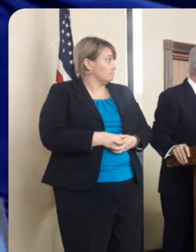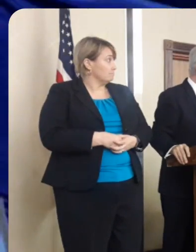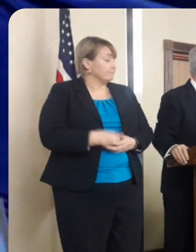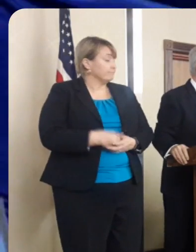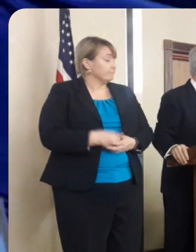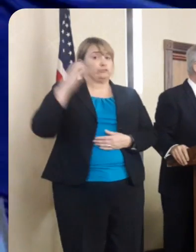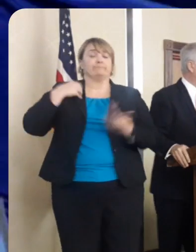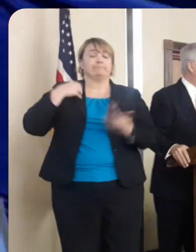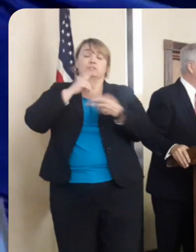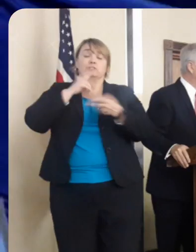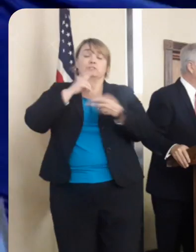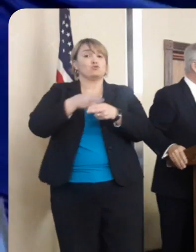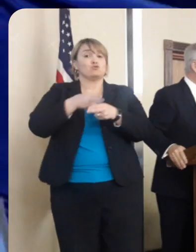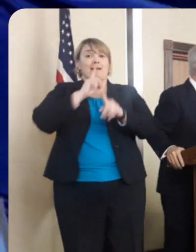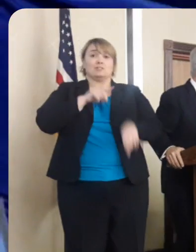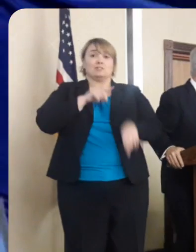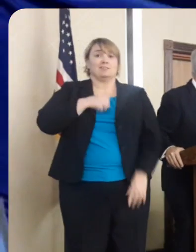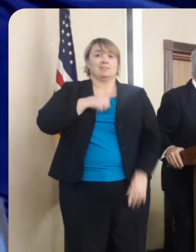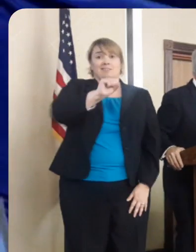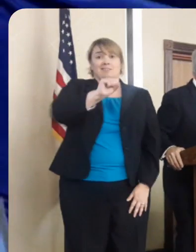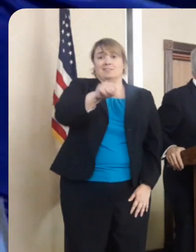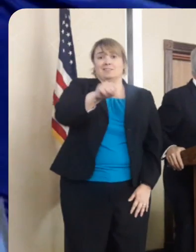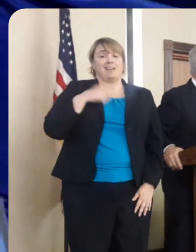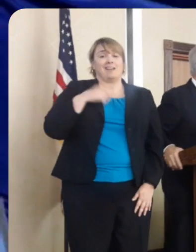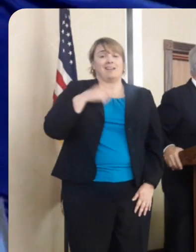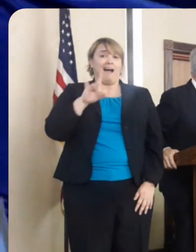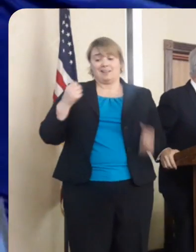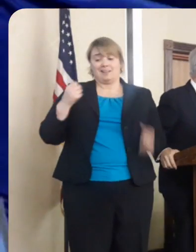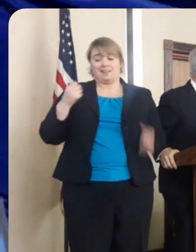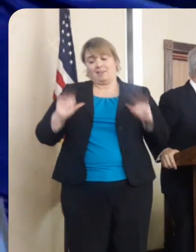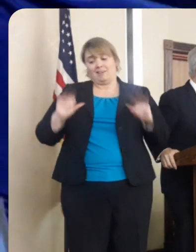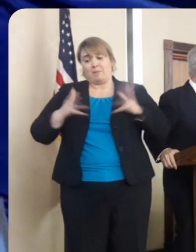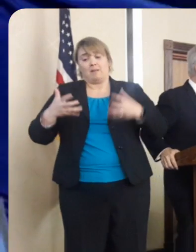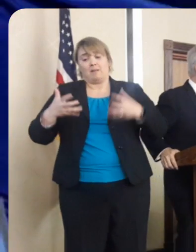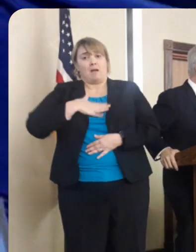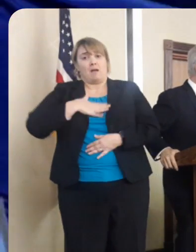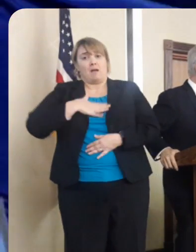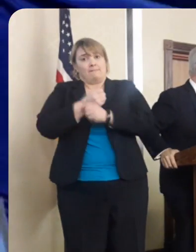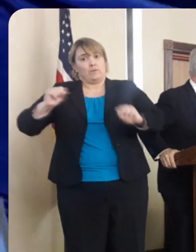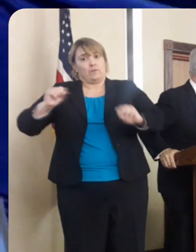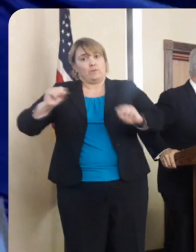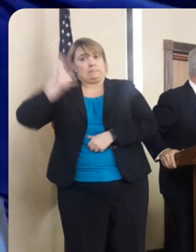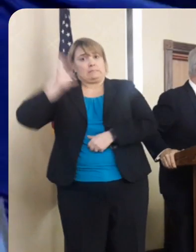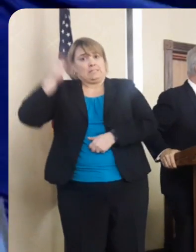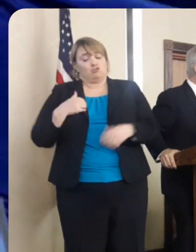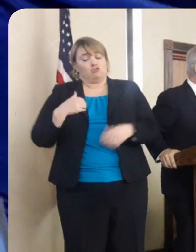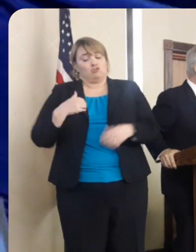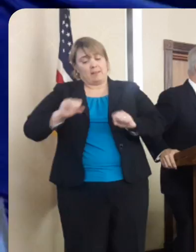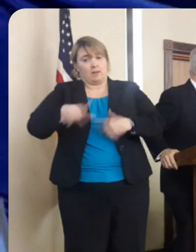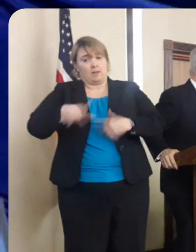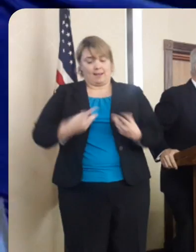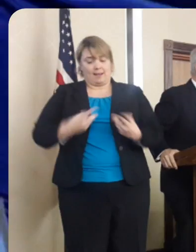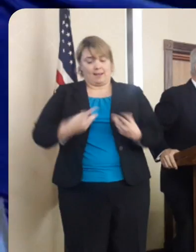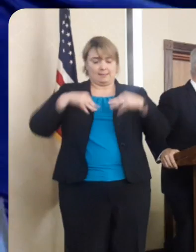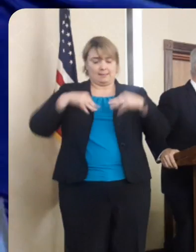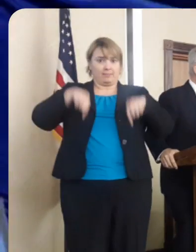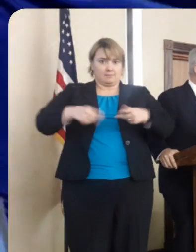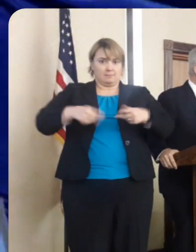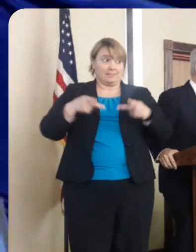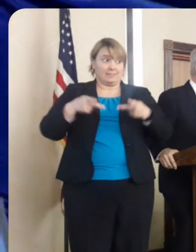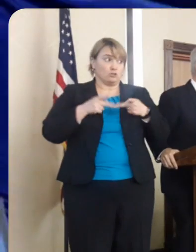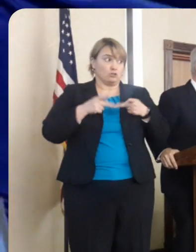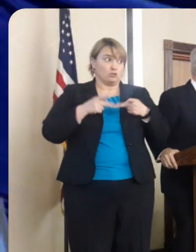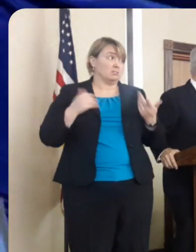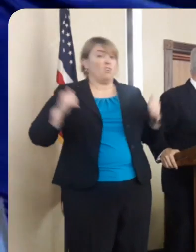like I gave up a whole lot of my free speech ability in taking this position, and just like all my employees